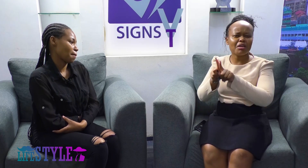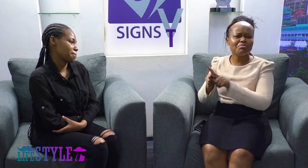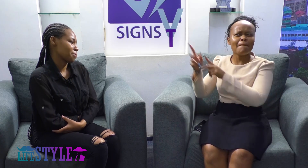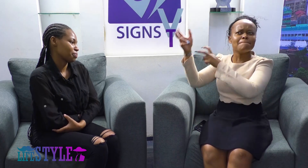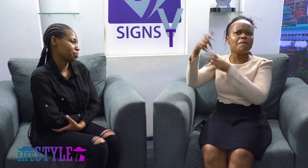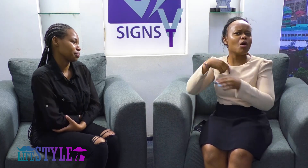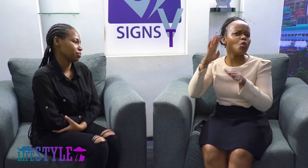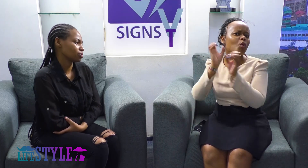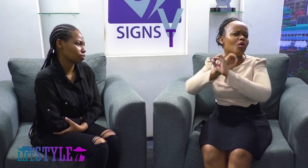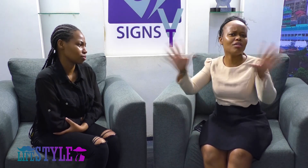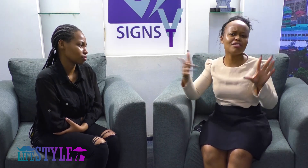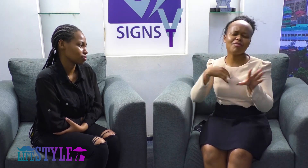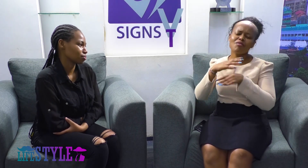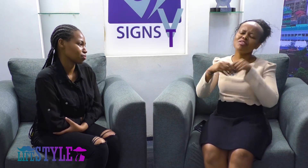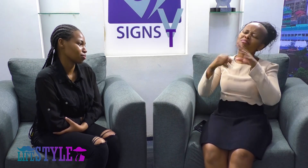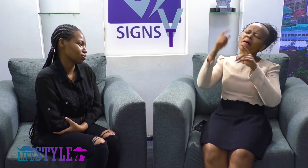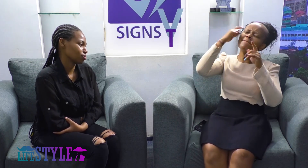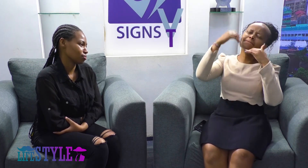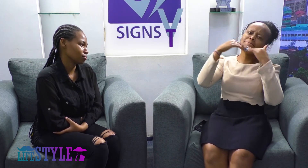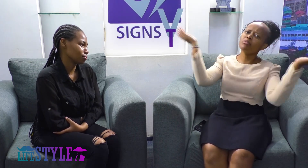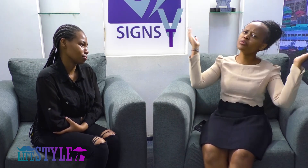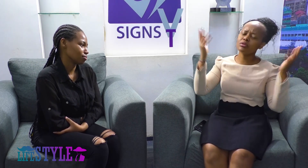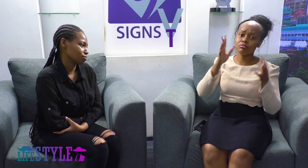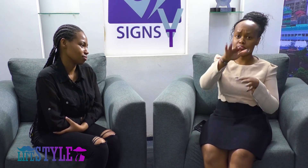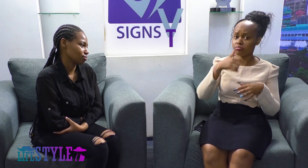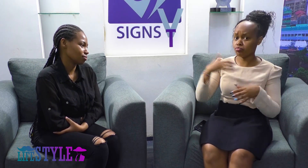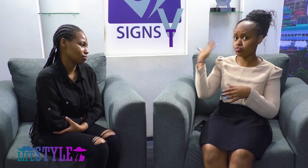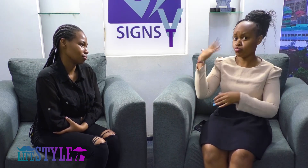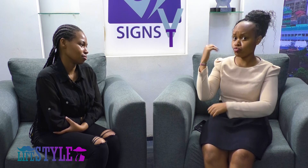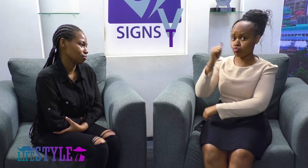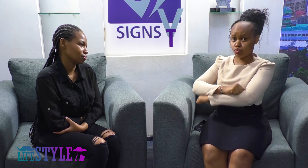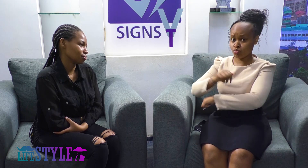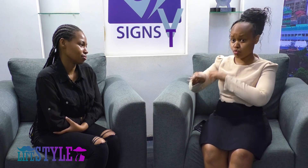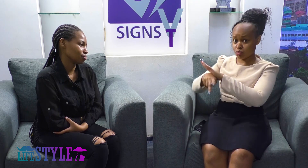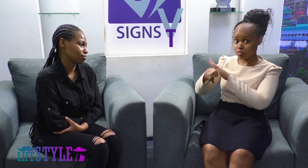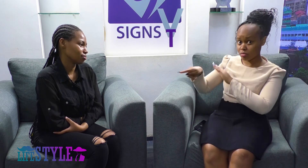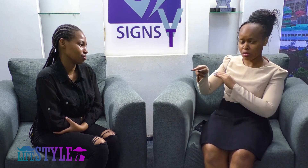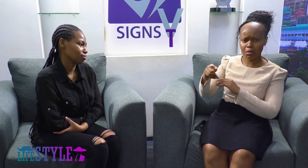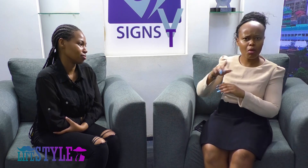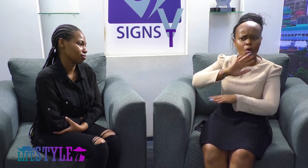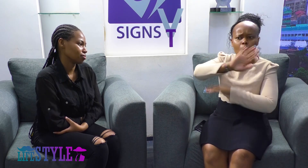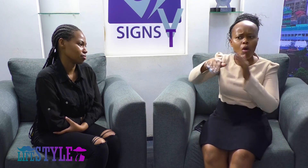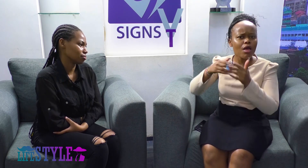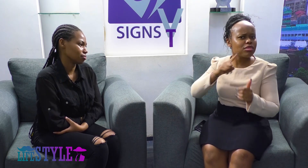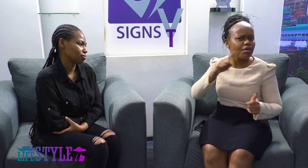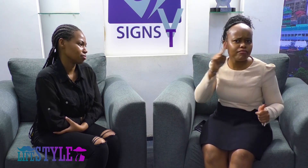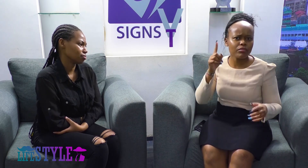these noises, so you just have a sound. You have a good night, and you just sleep without